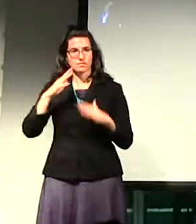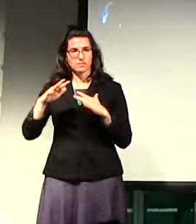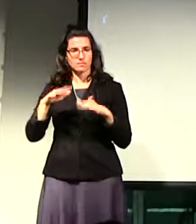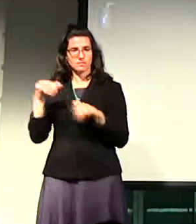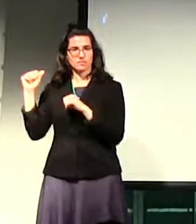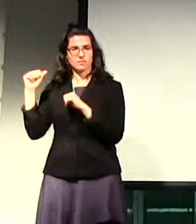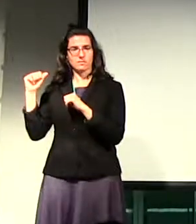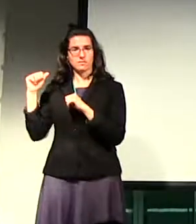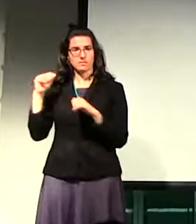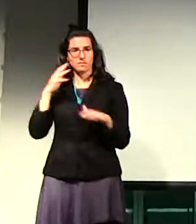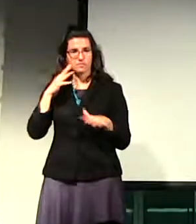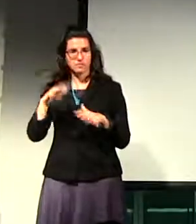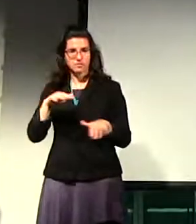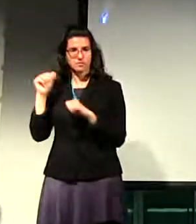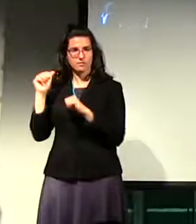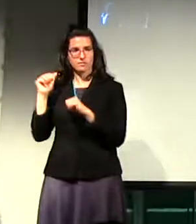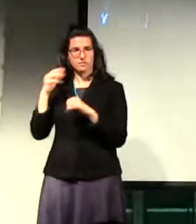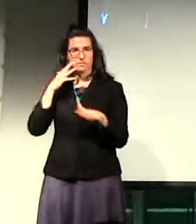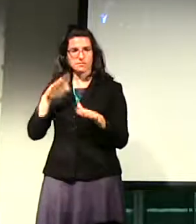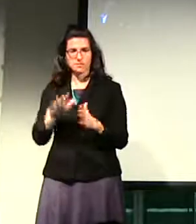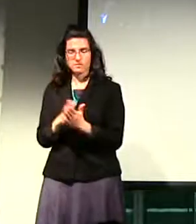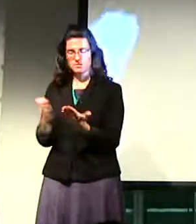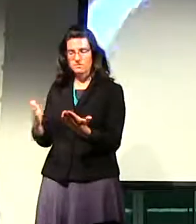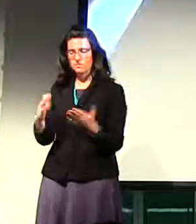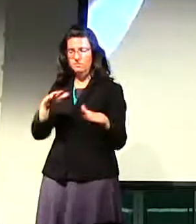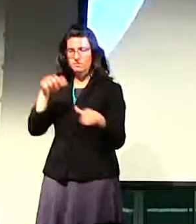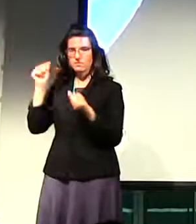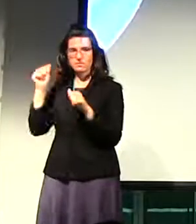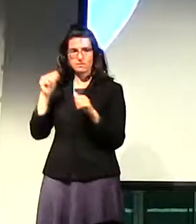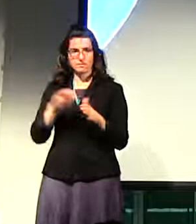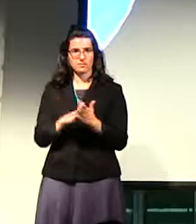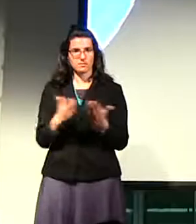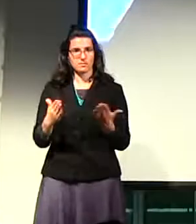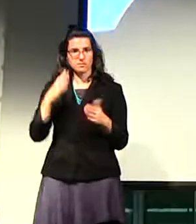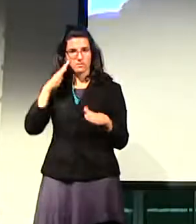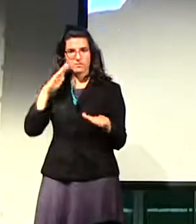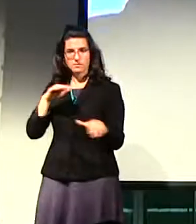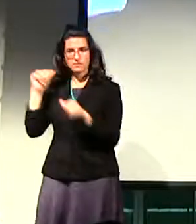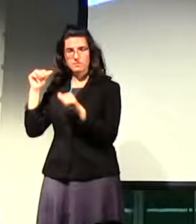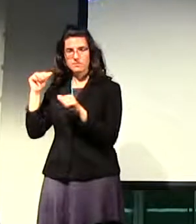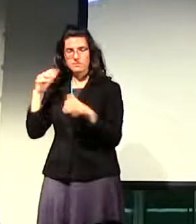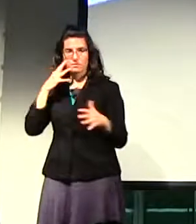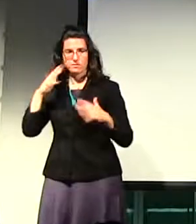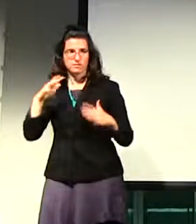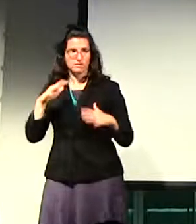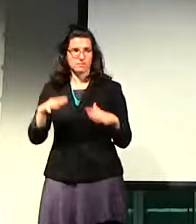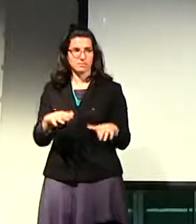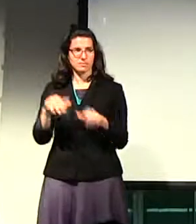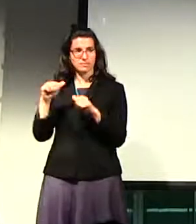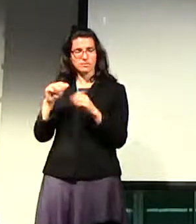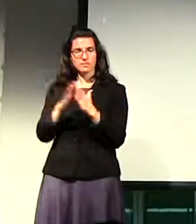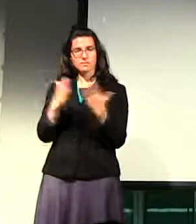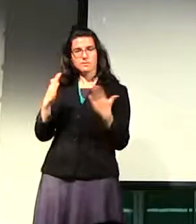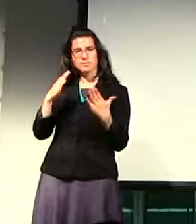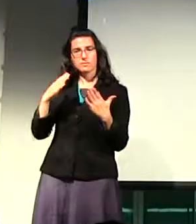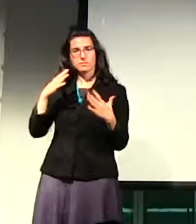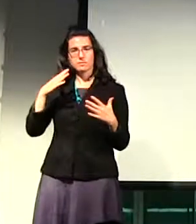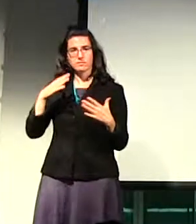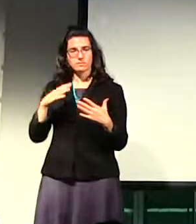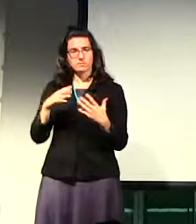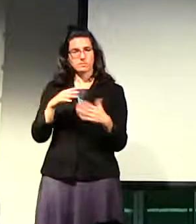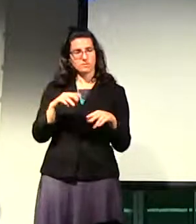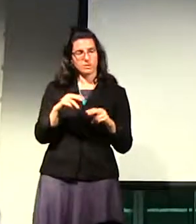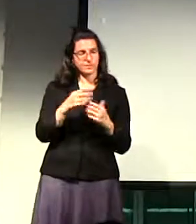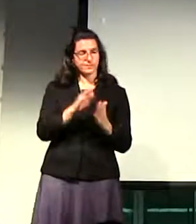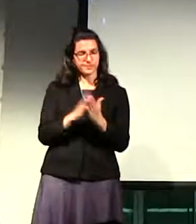sounded founding pair, sounded founding pair, sounded founding pair, sounded founding pair, sounded founding pair, sounded founding